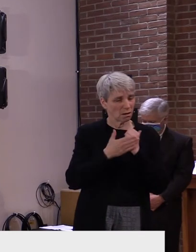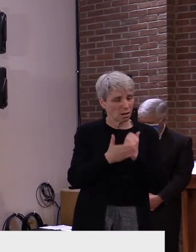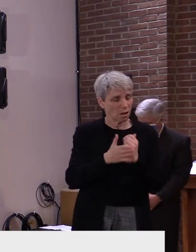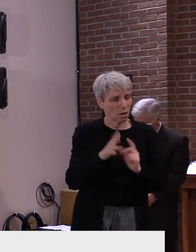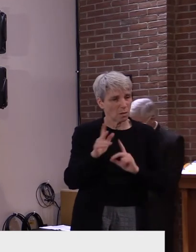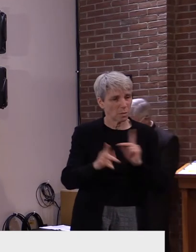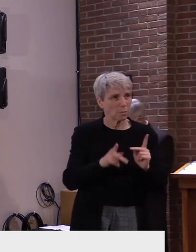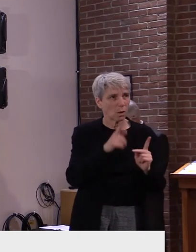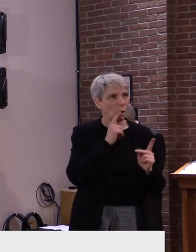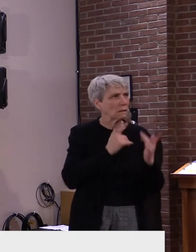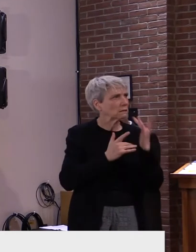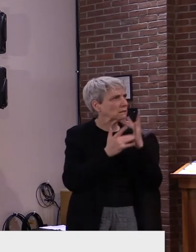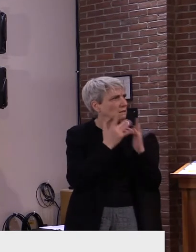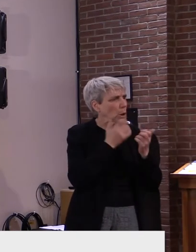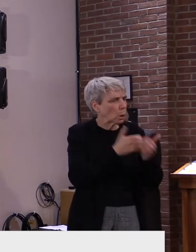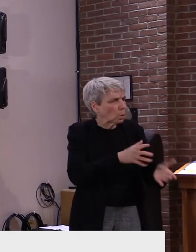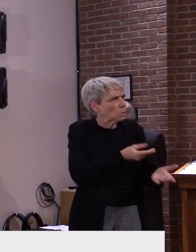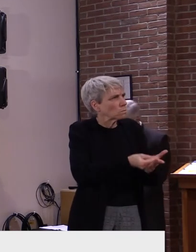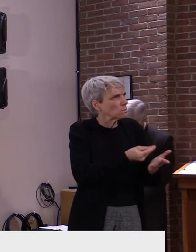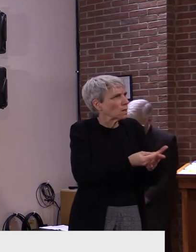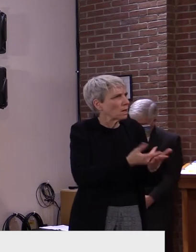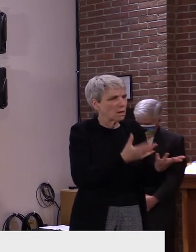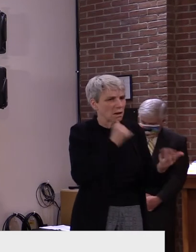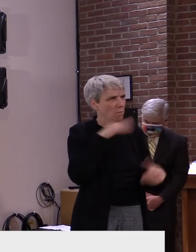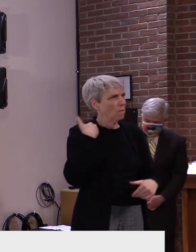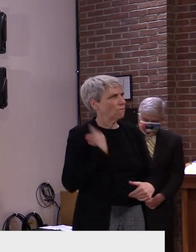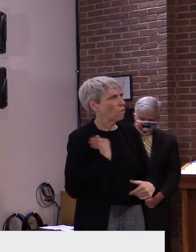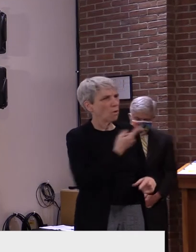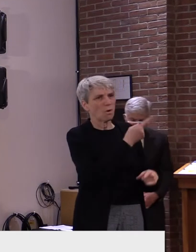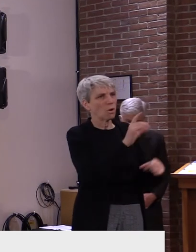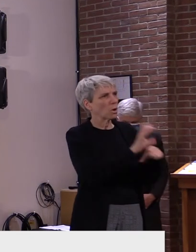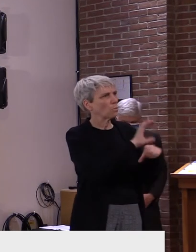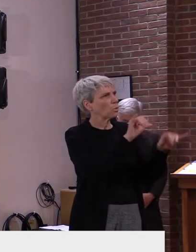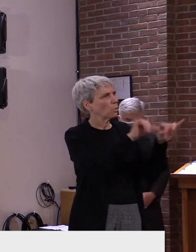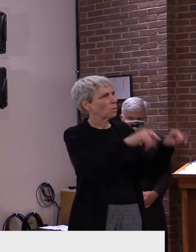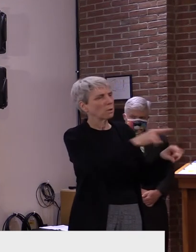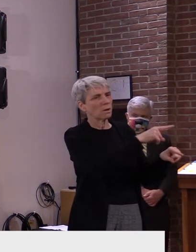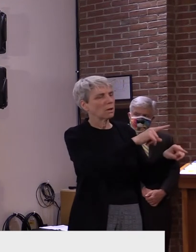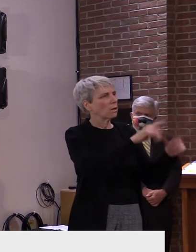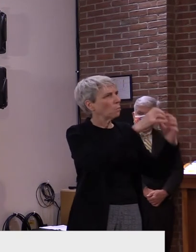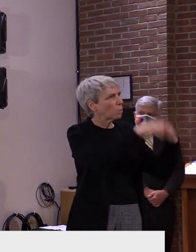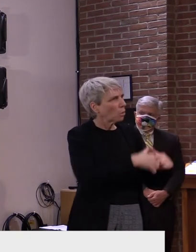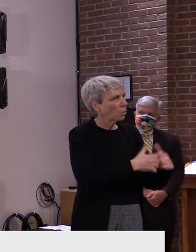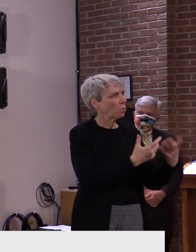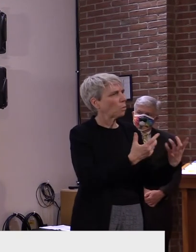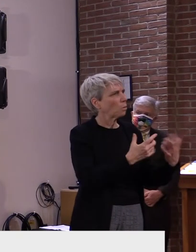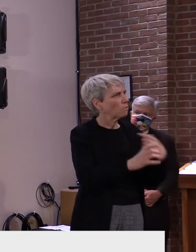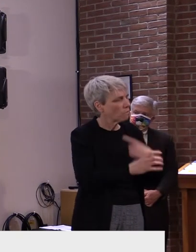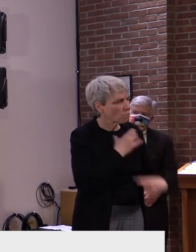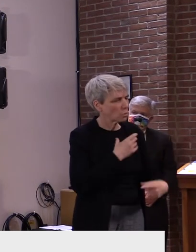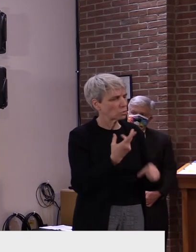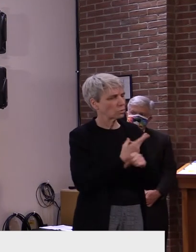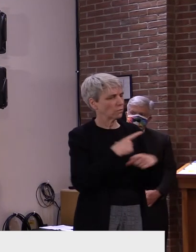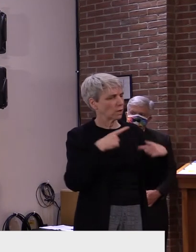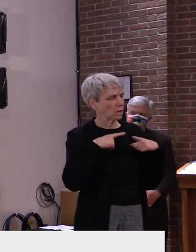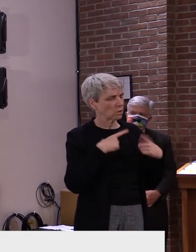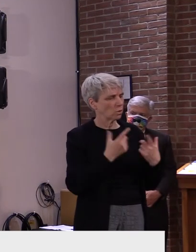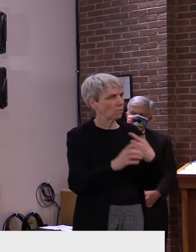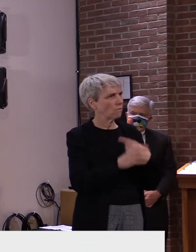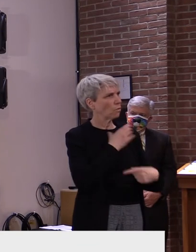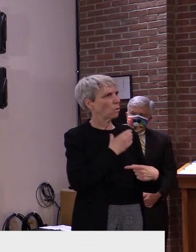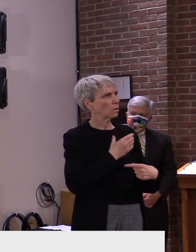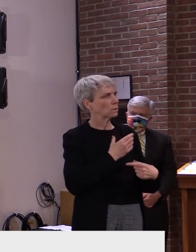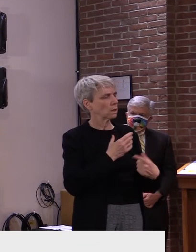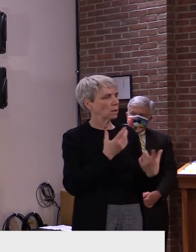hold and not be forced to take time off without pay yeah i believe they they weren't i believe they were